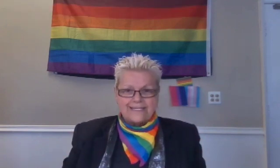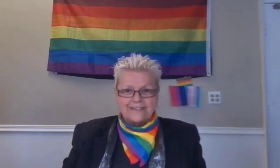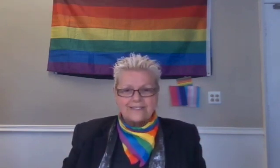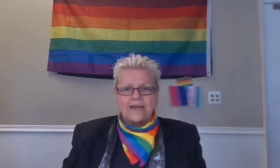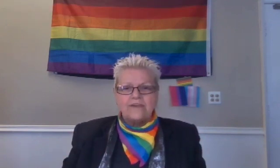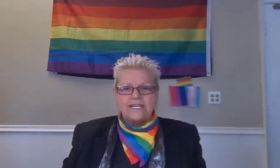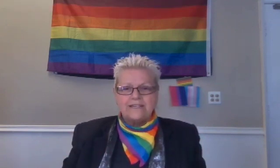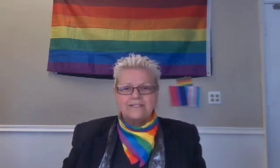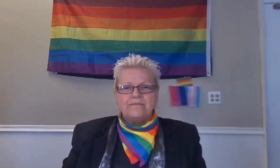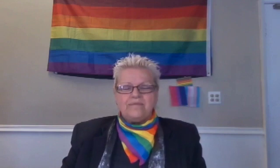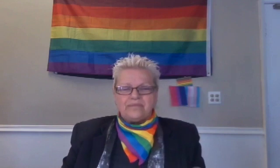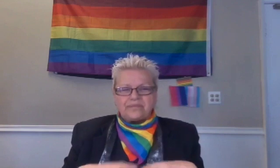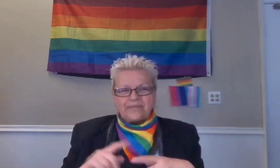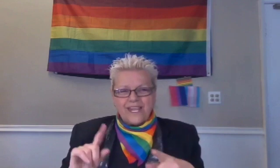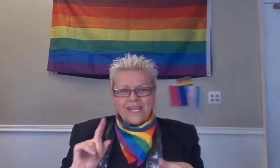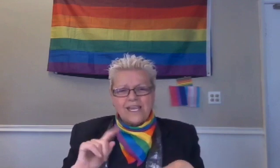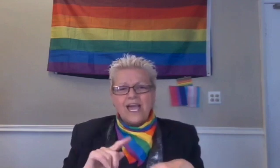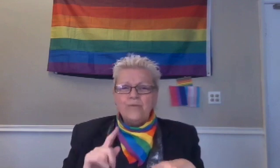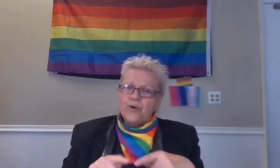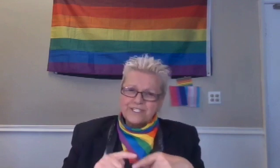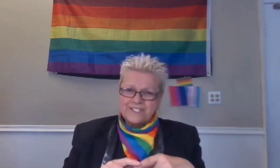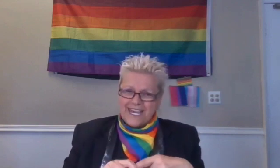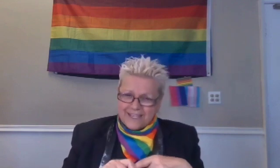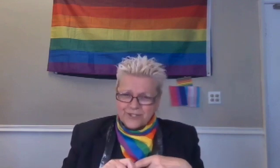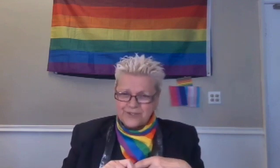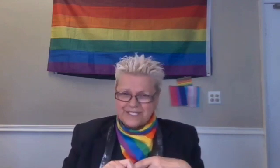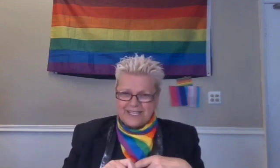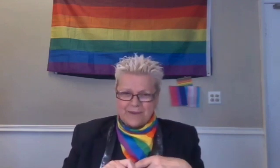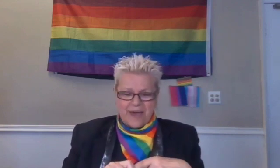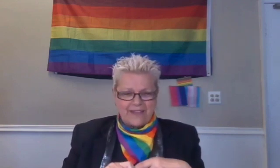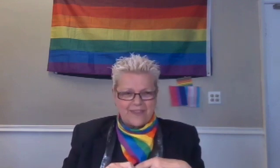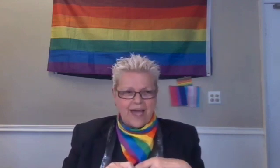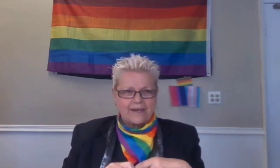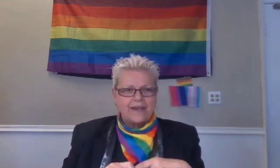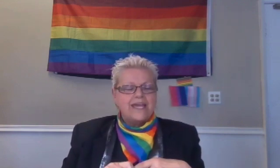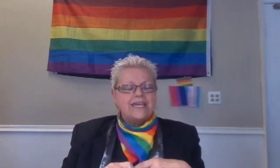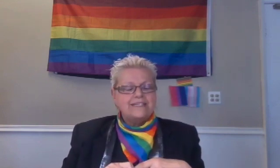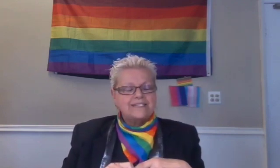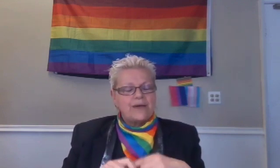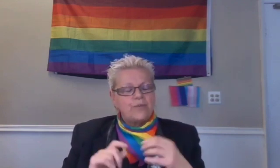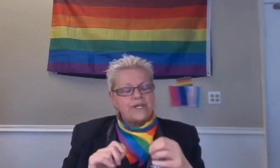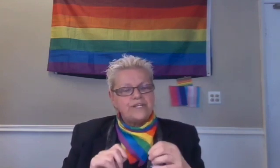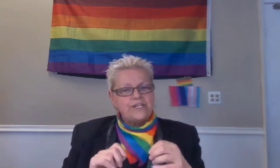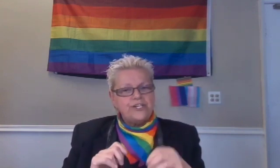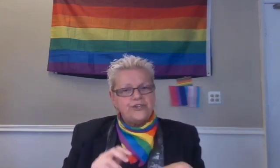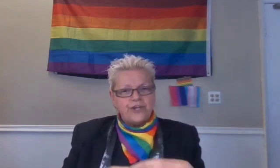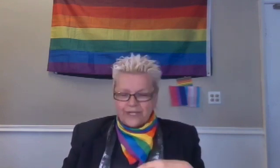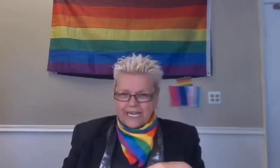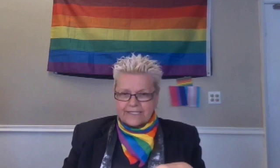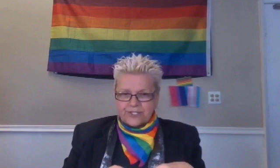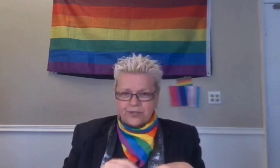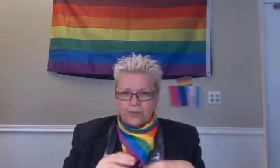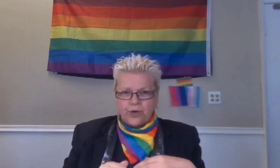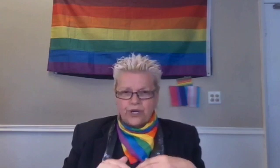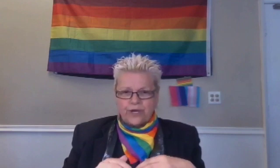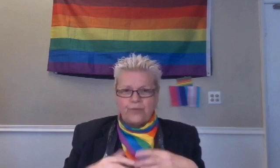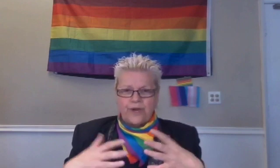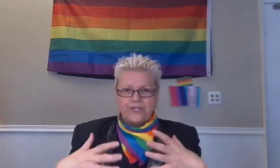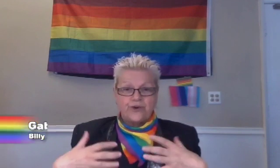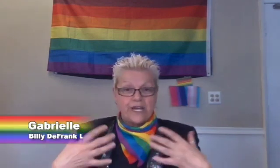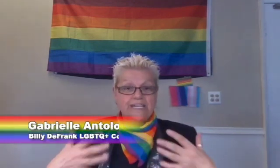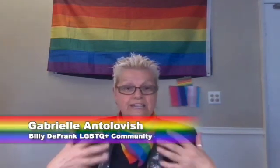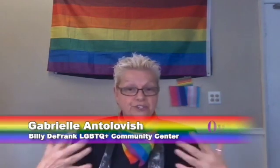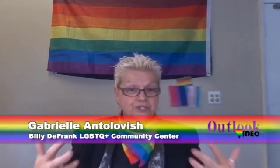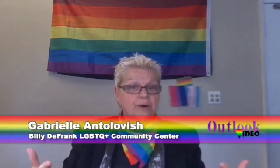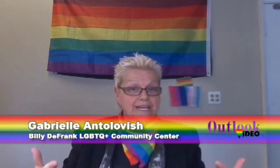the 1970s. And what's interesting about that is that when you don't get to work